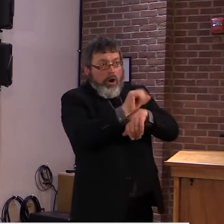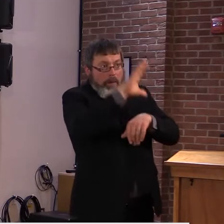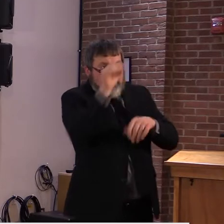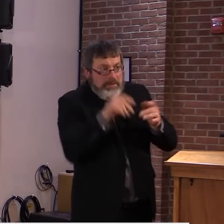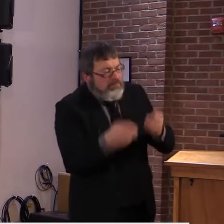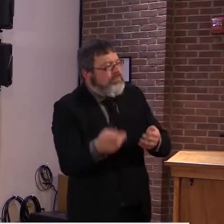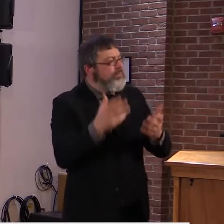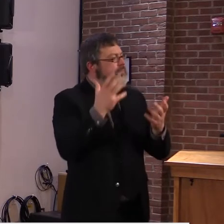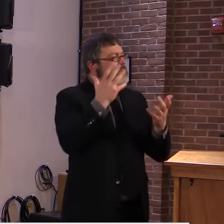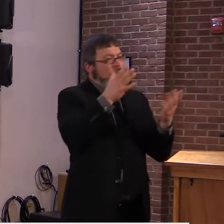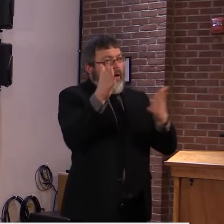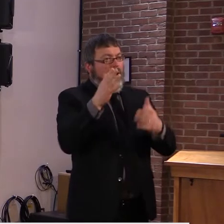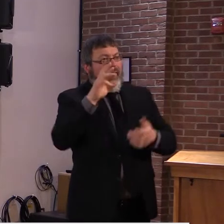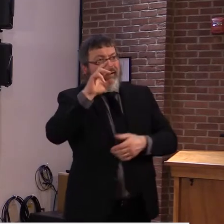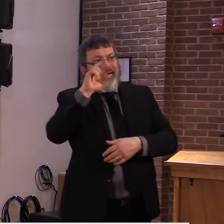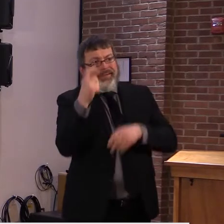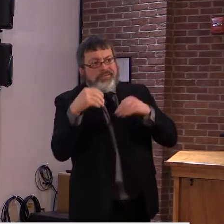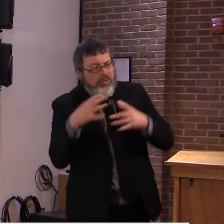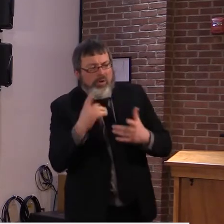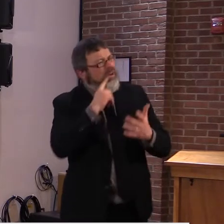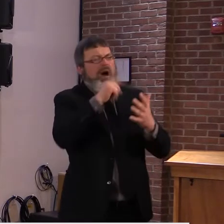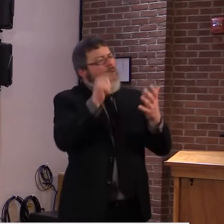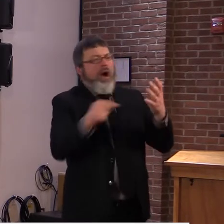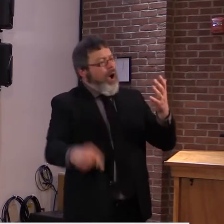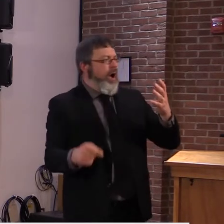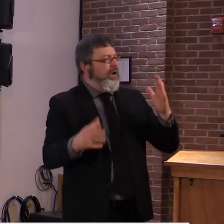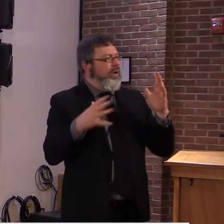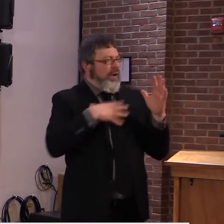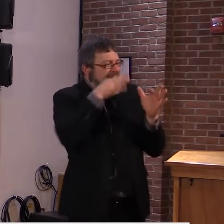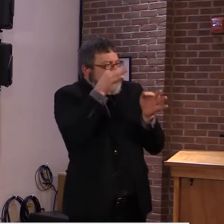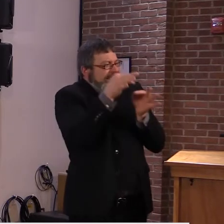understand that. I just had a conversation with